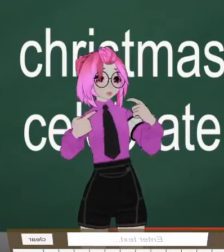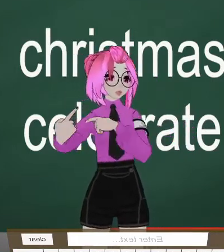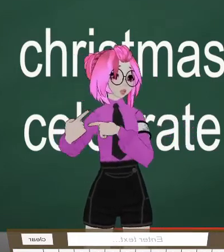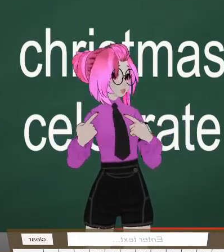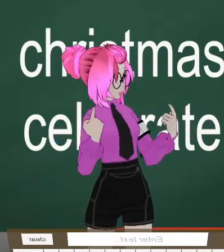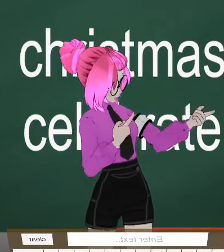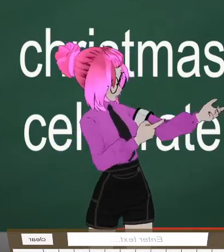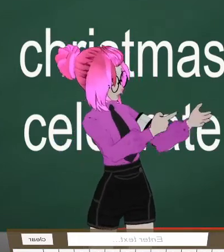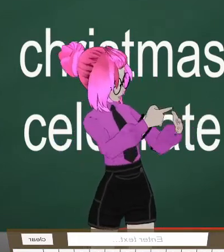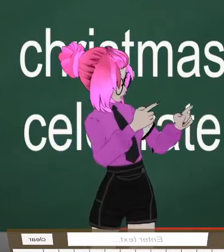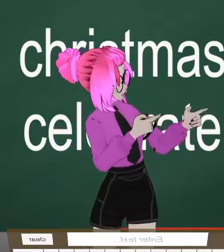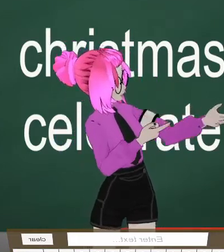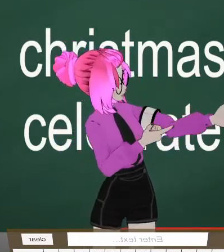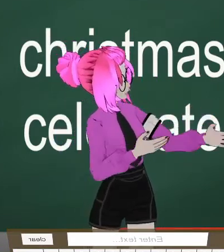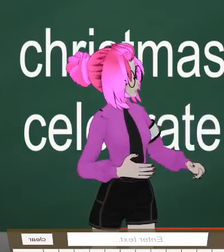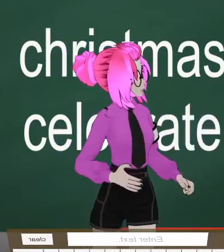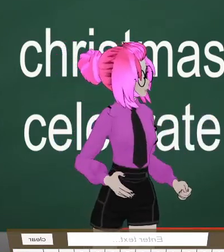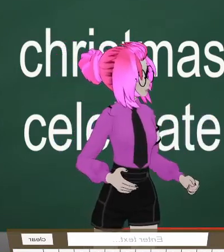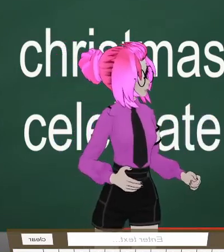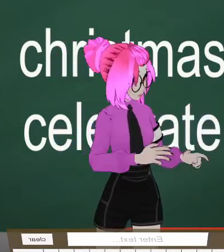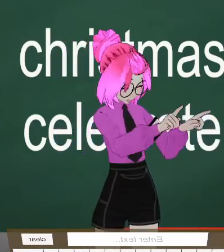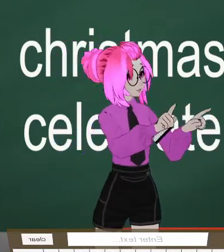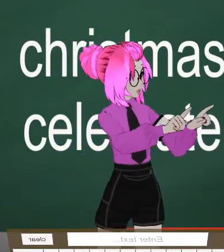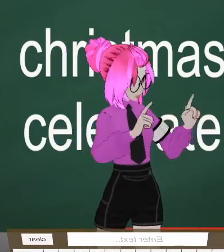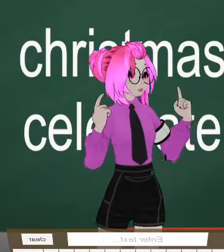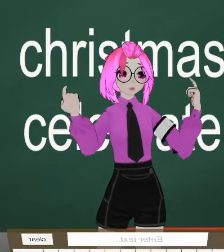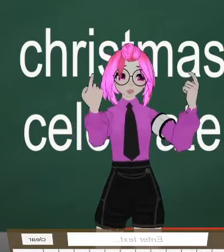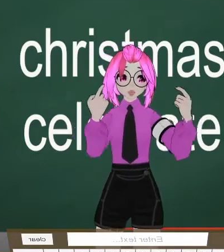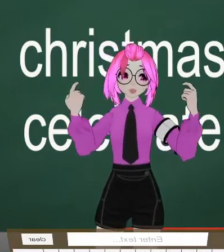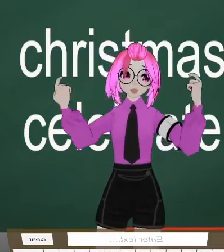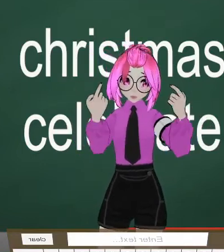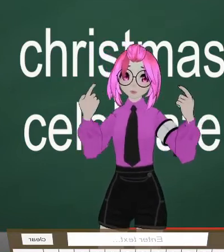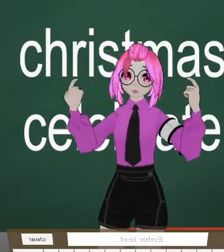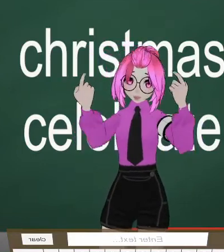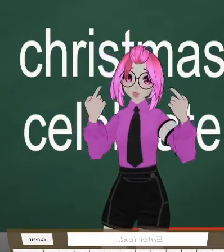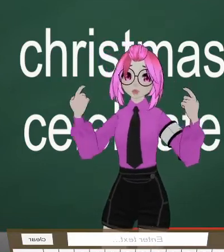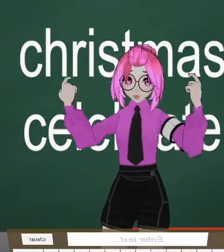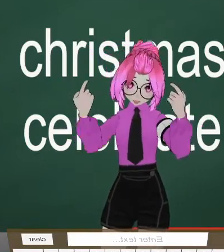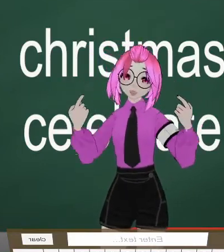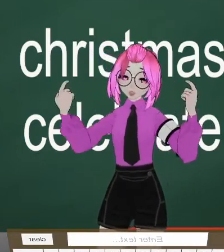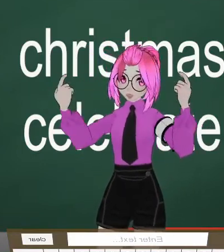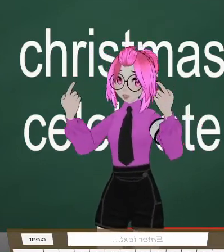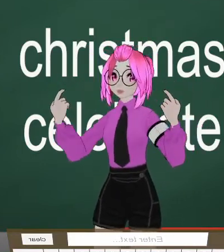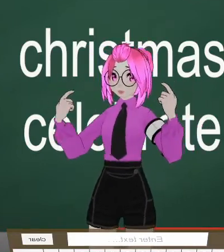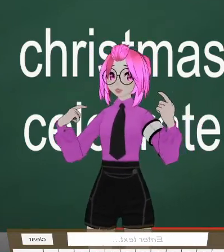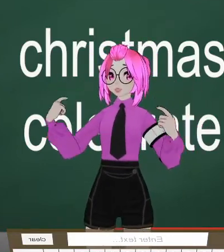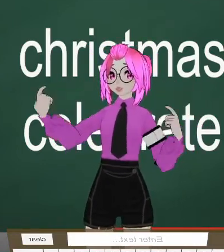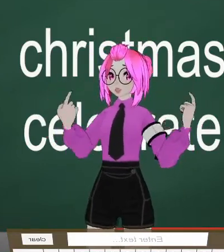alternating you have another different variation yep also celebrate celebrate that's another way to sign it so instead of